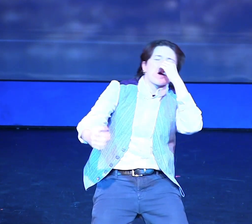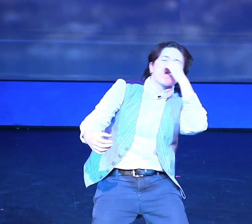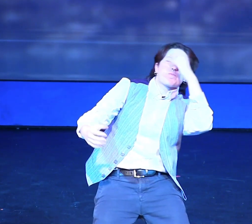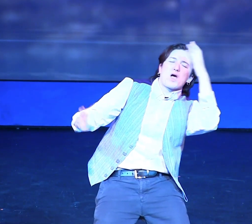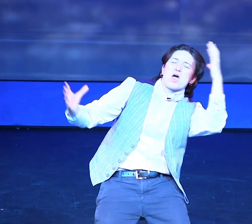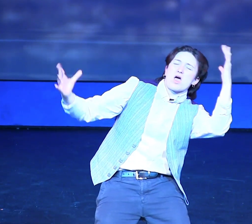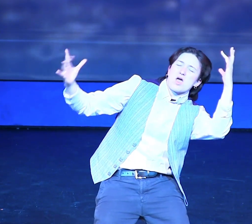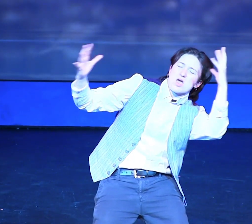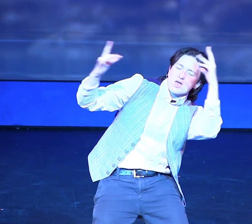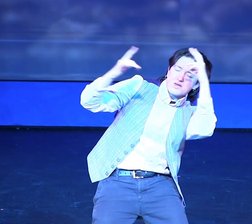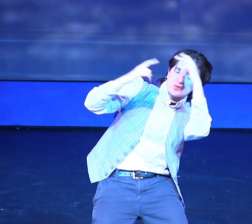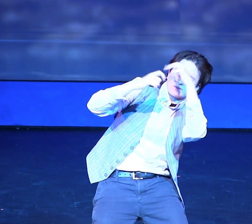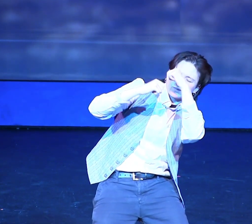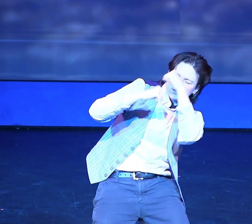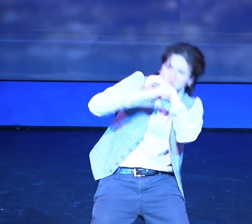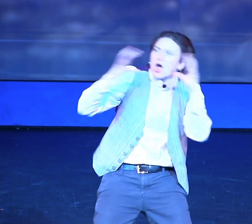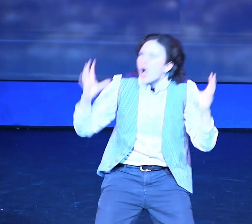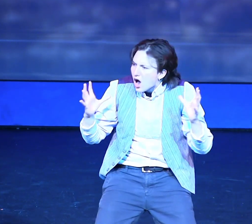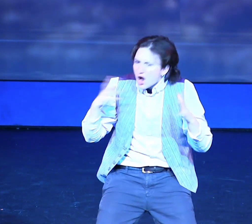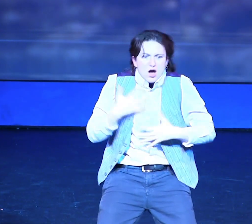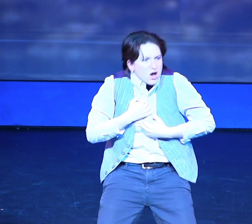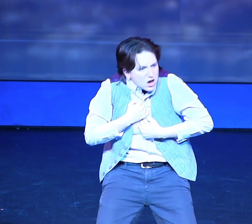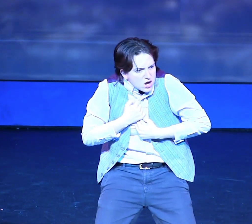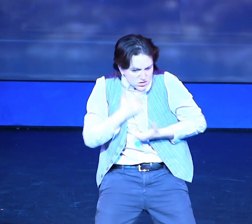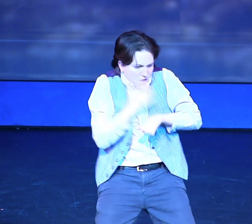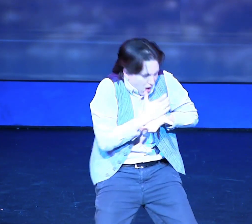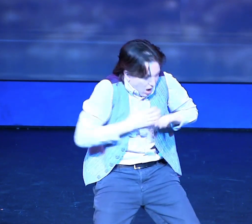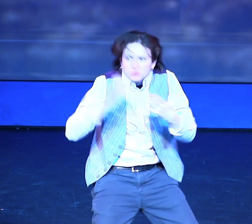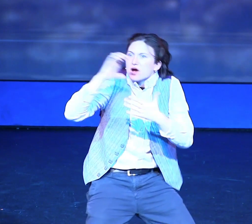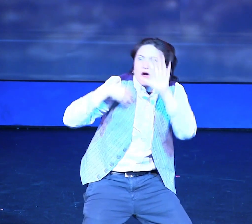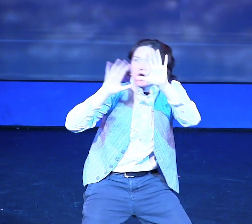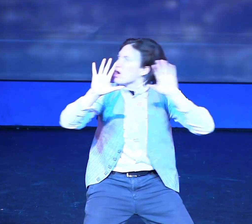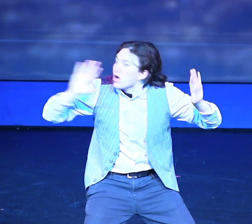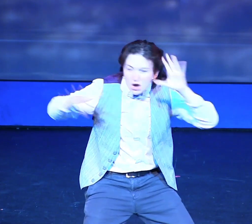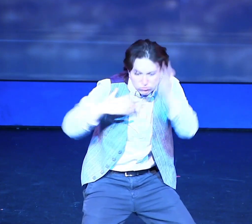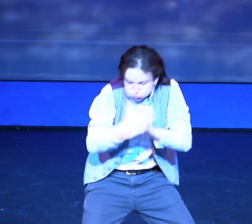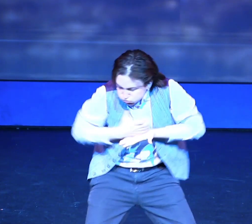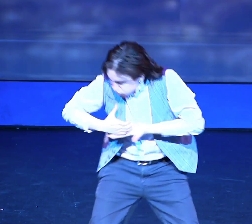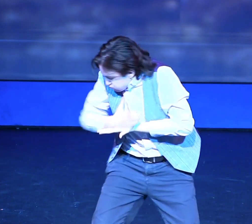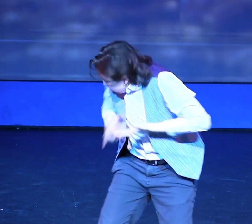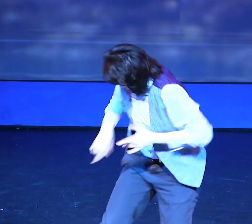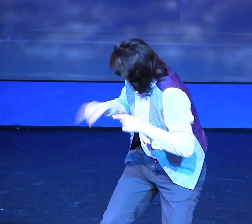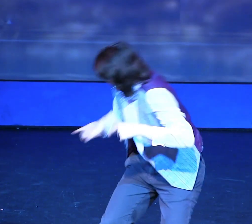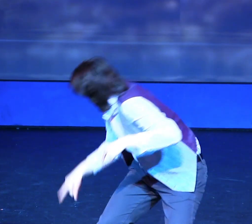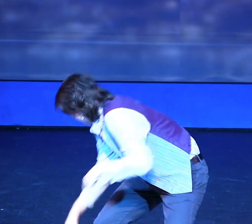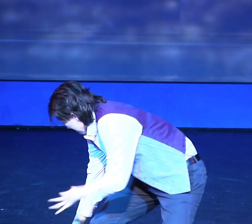breathing. Bubbles leave my mouth. My lungs fill with water. I accept my fate, my